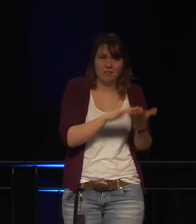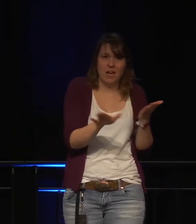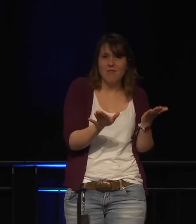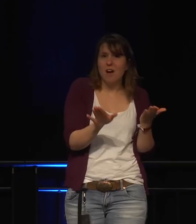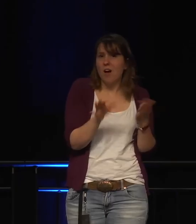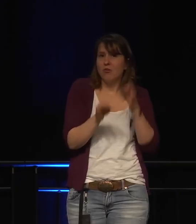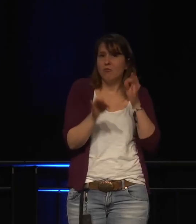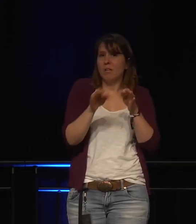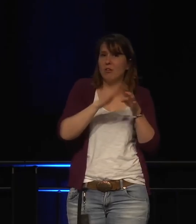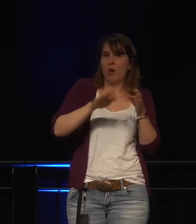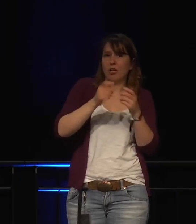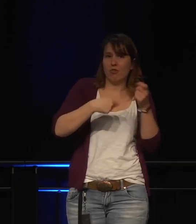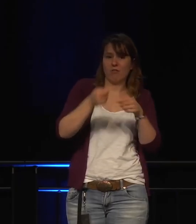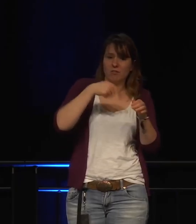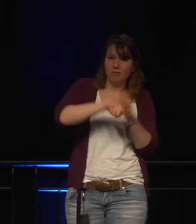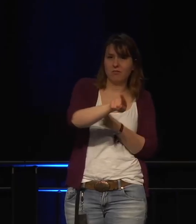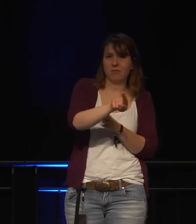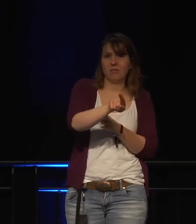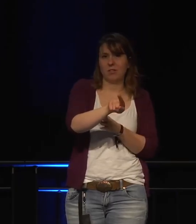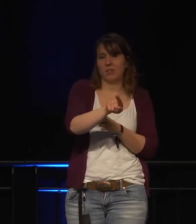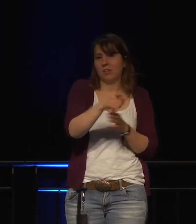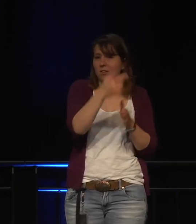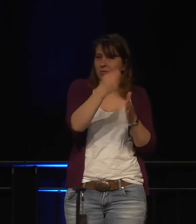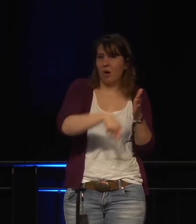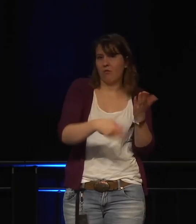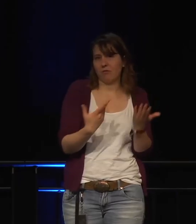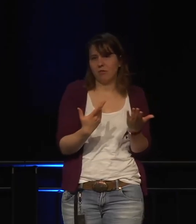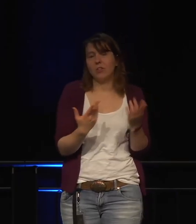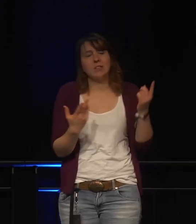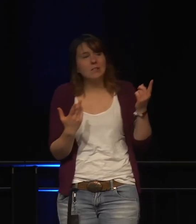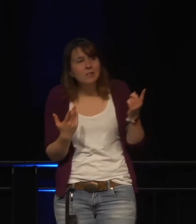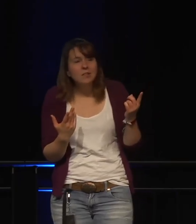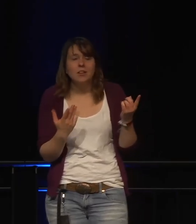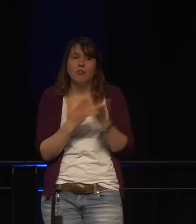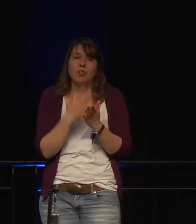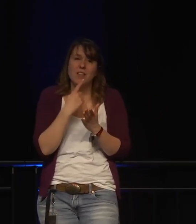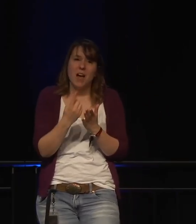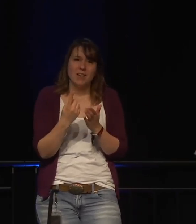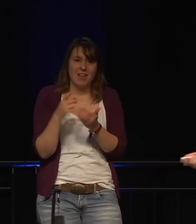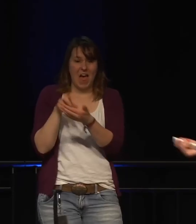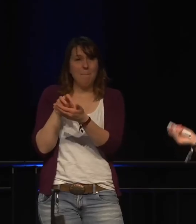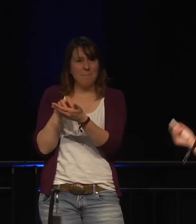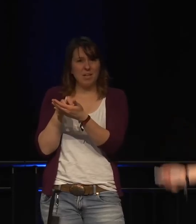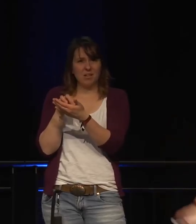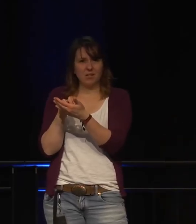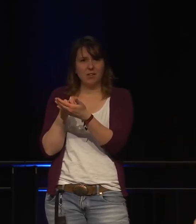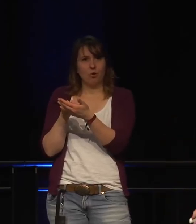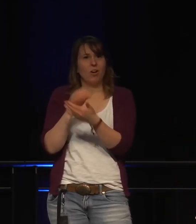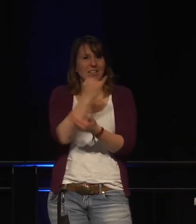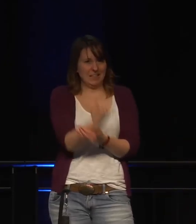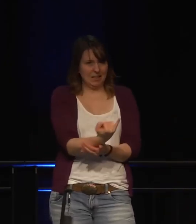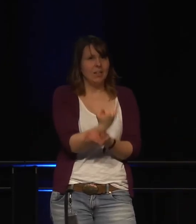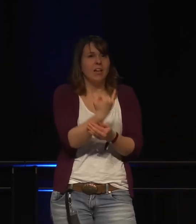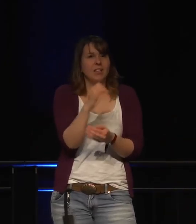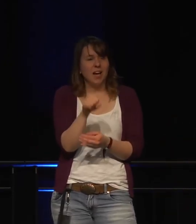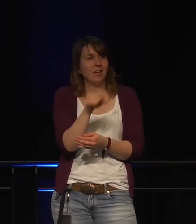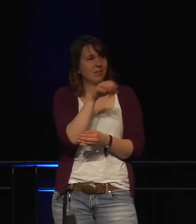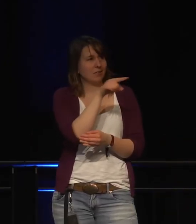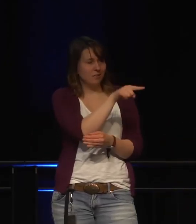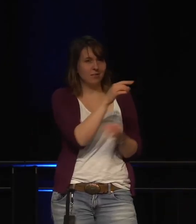there. So, that's also why I brought this. It was still very easily